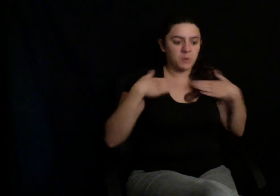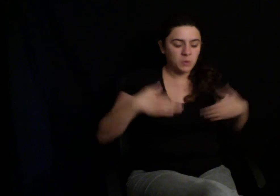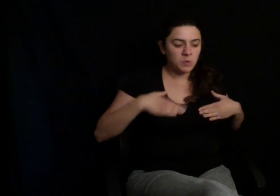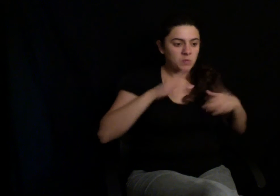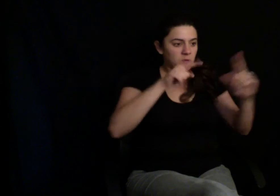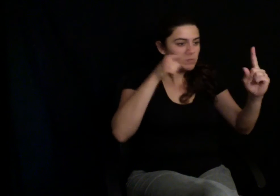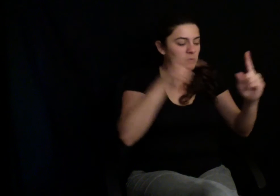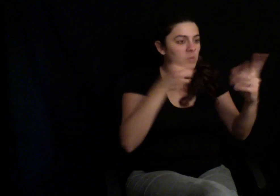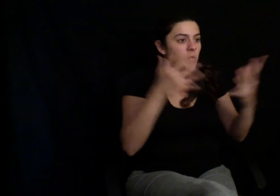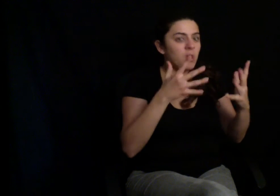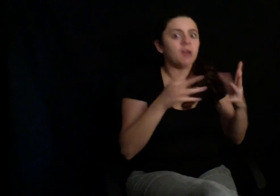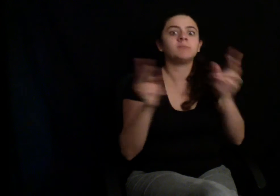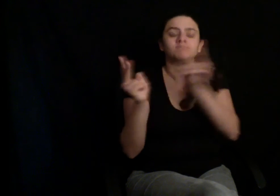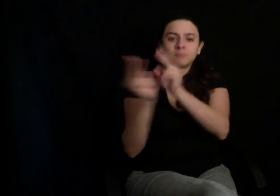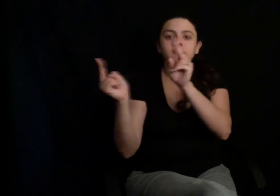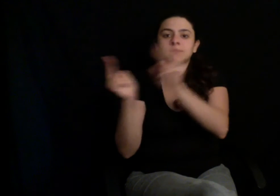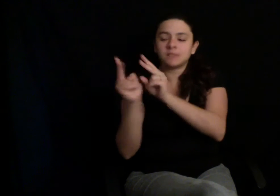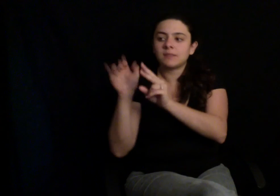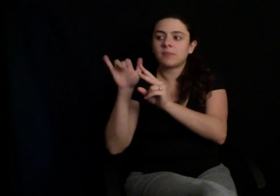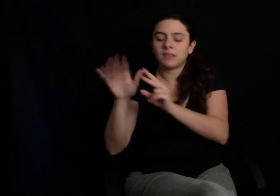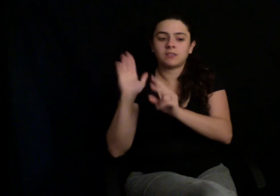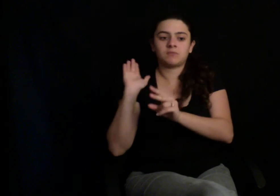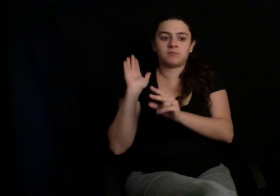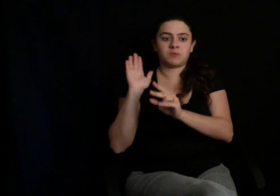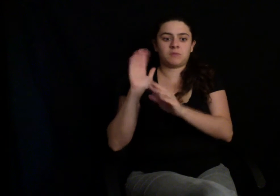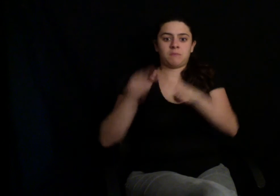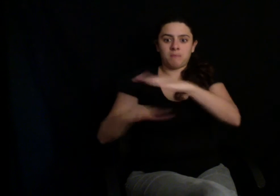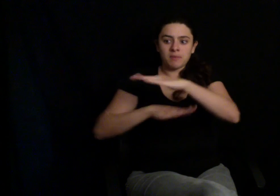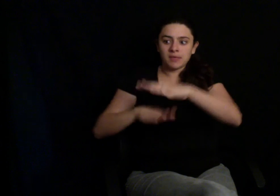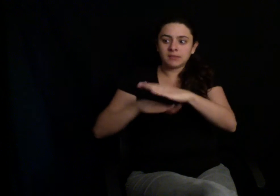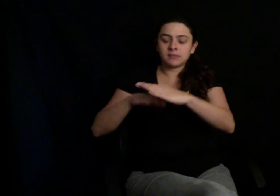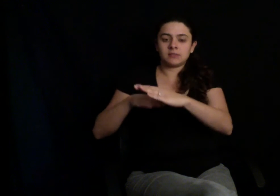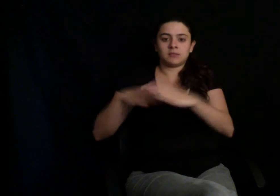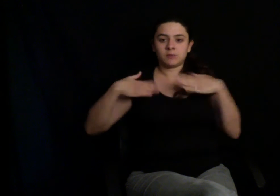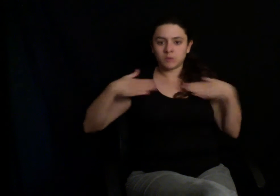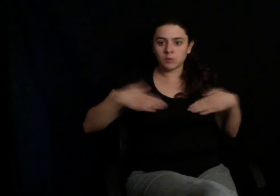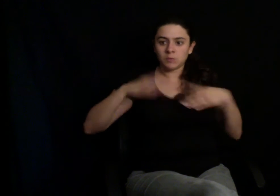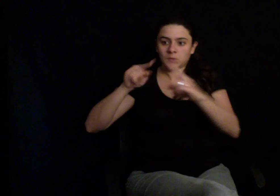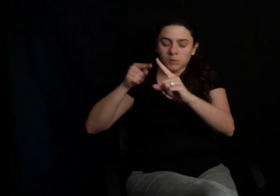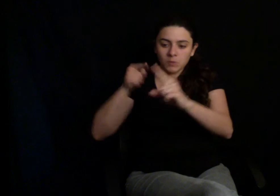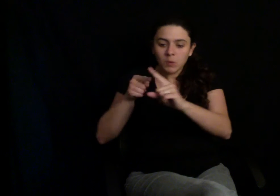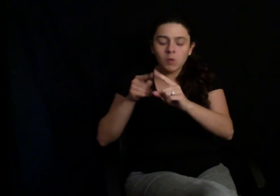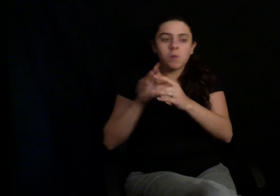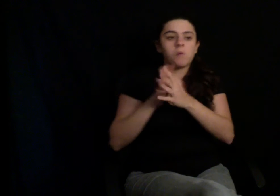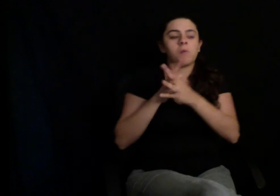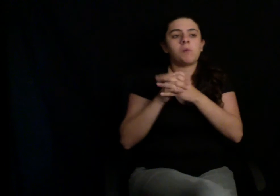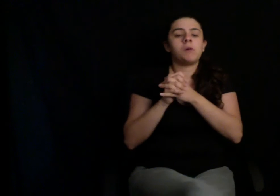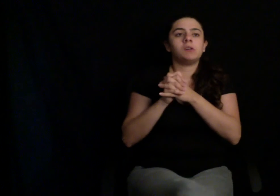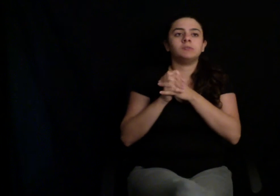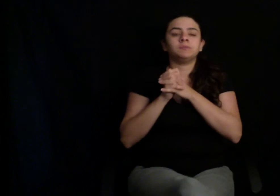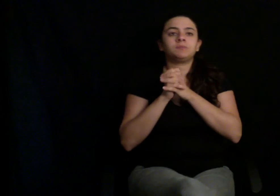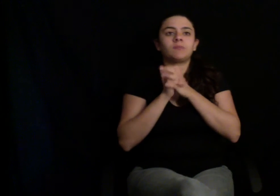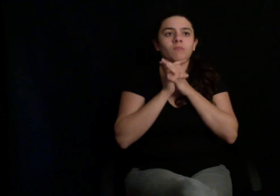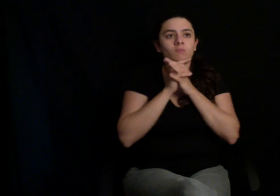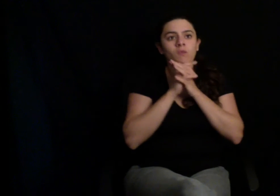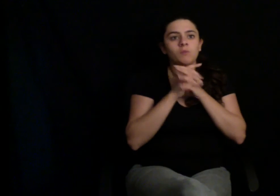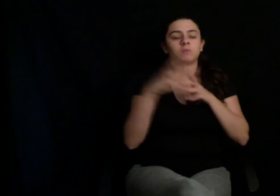the inclusive fitness theory. So if you're not having sex, and if you stop stimulating sex through masturbating to porn, your body is going